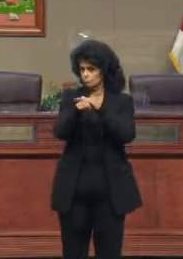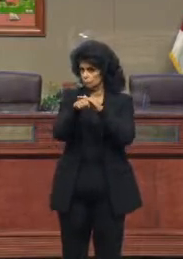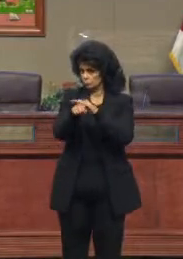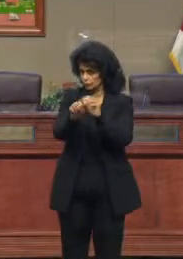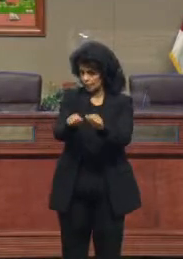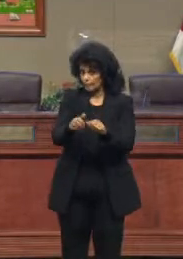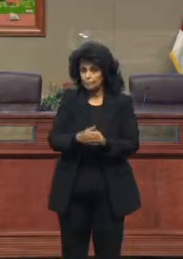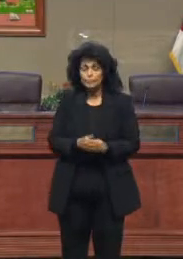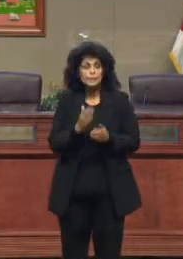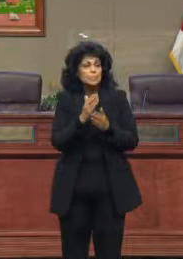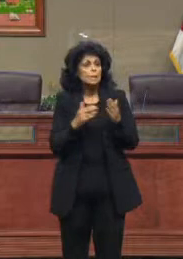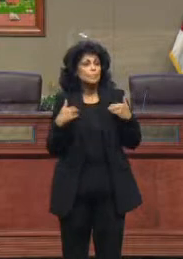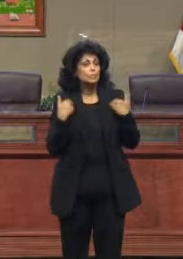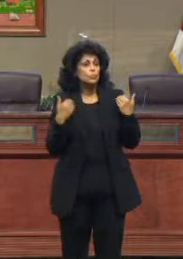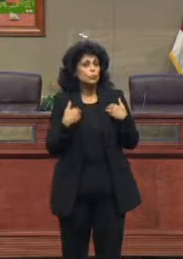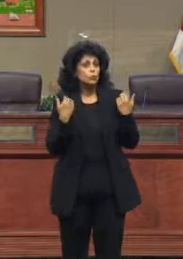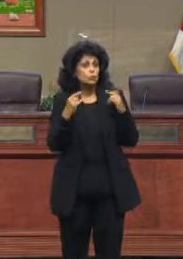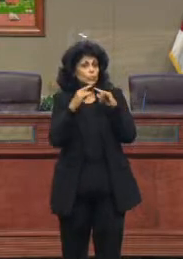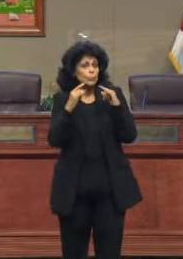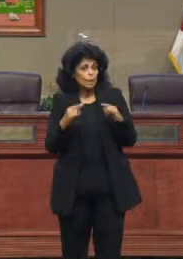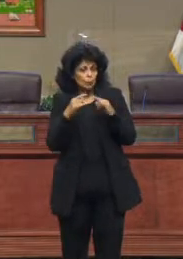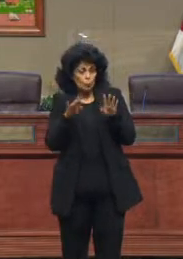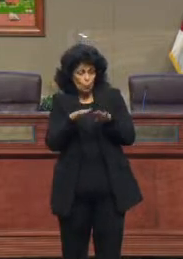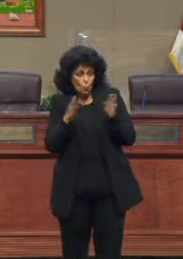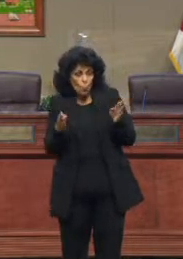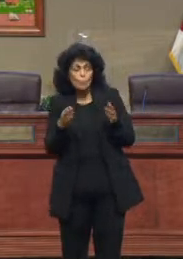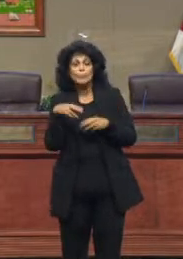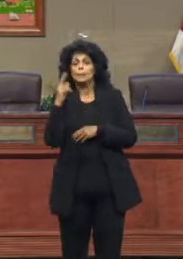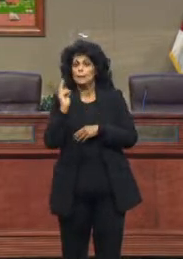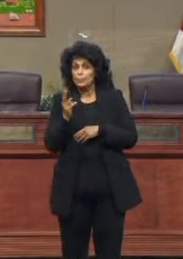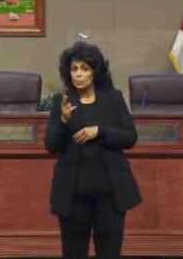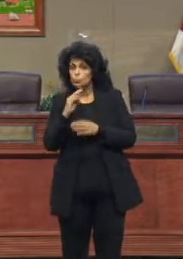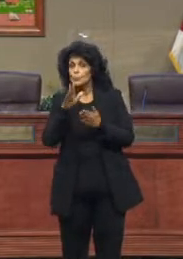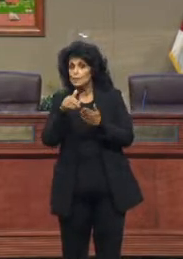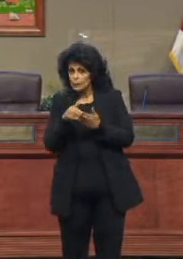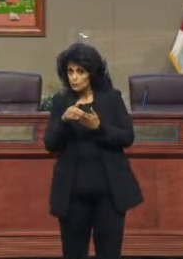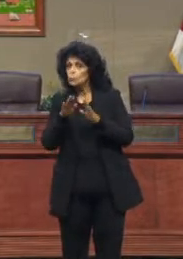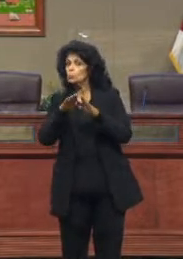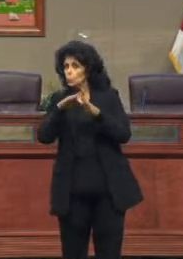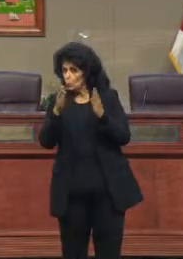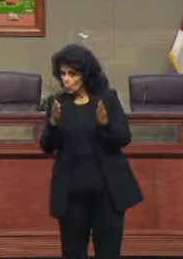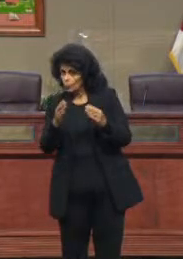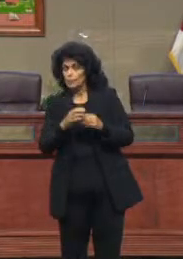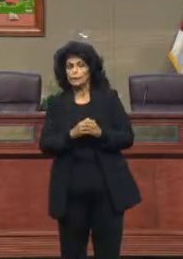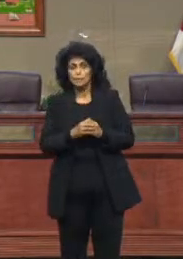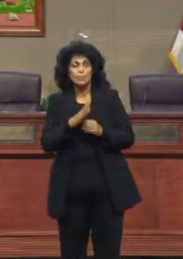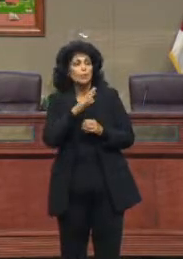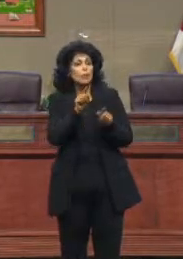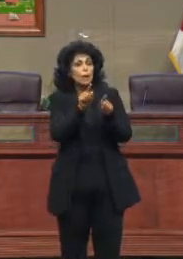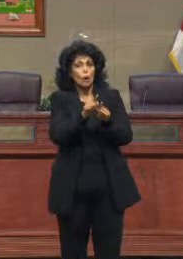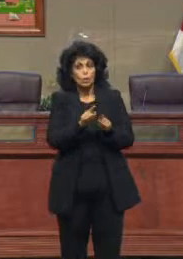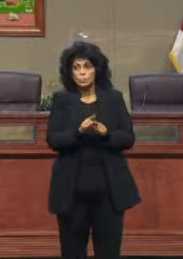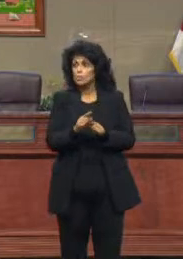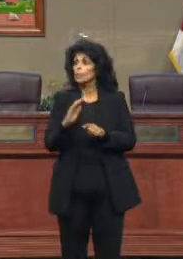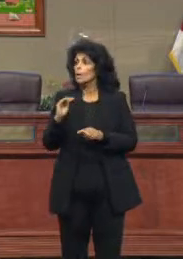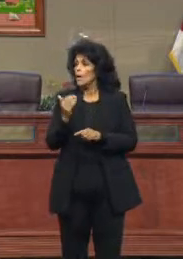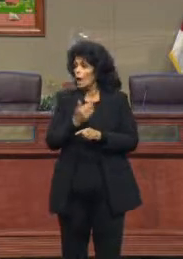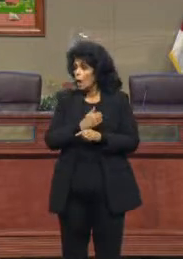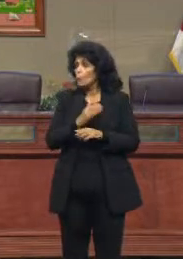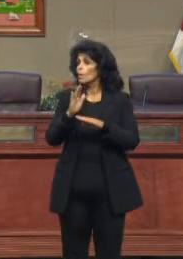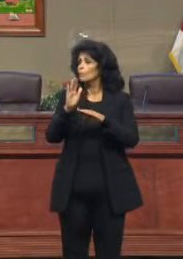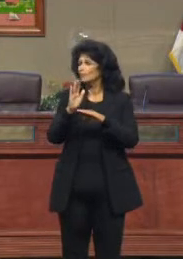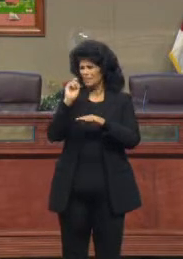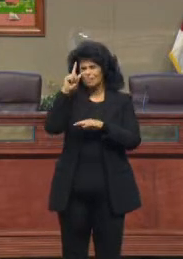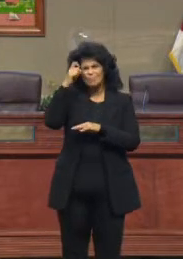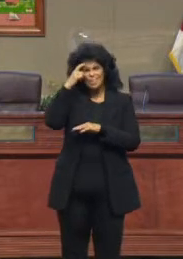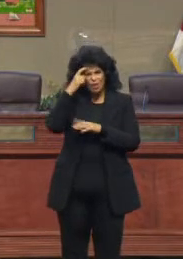our county parks and the History Center. The lobbies and main buildings have now partially reopened for